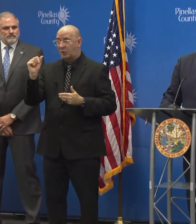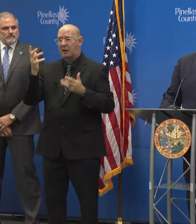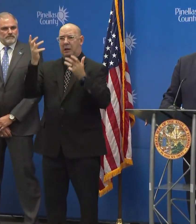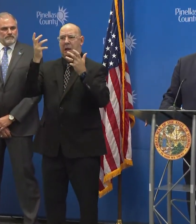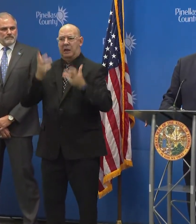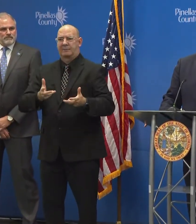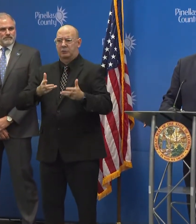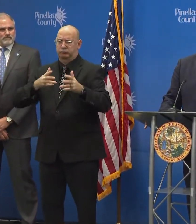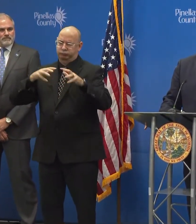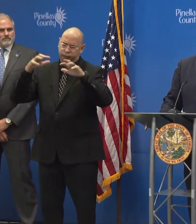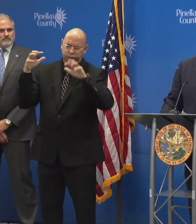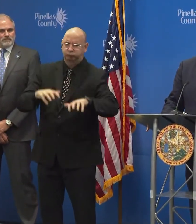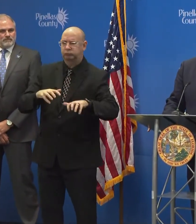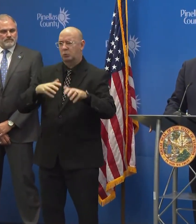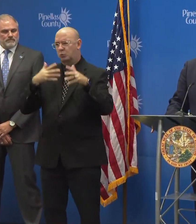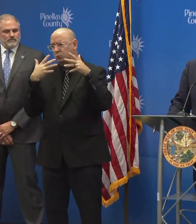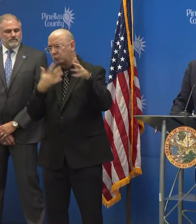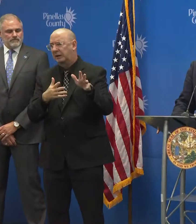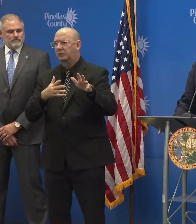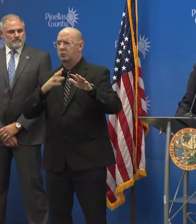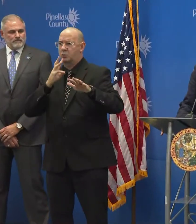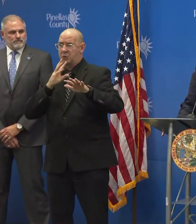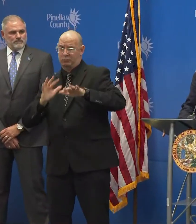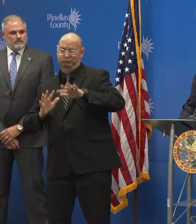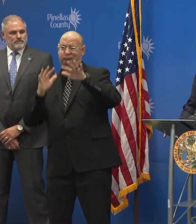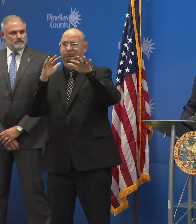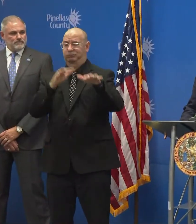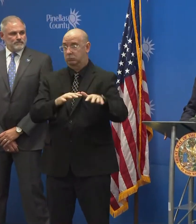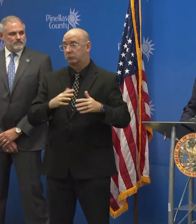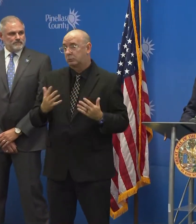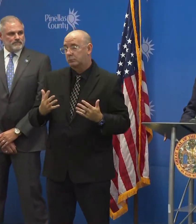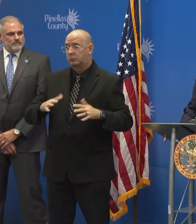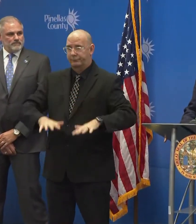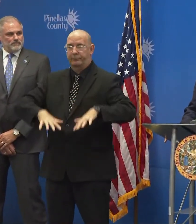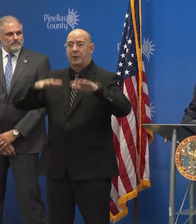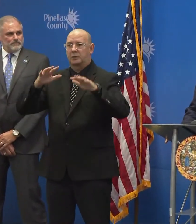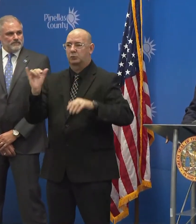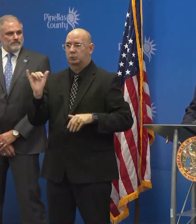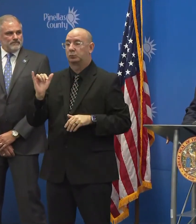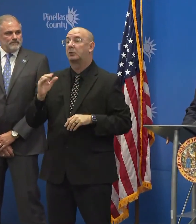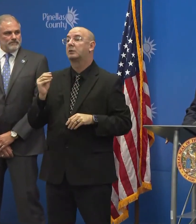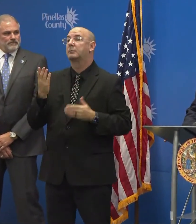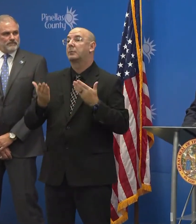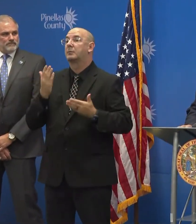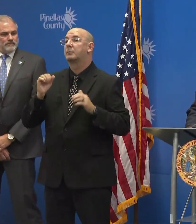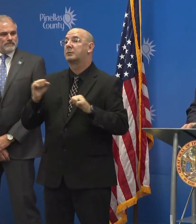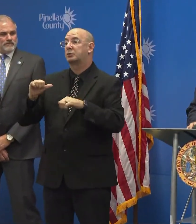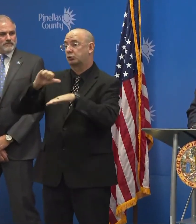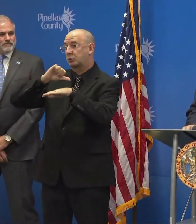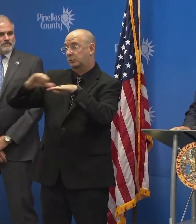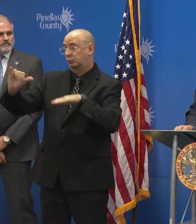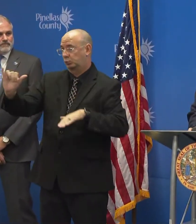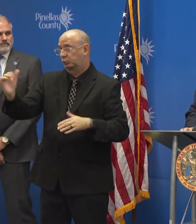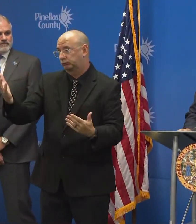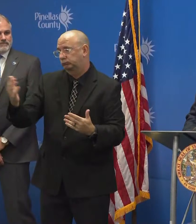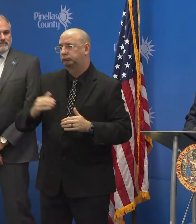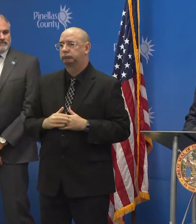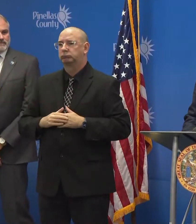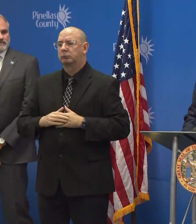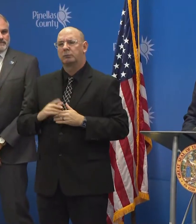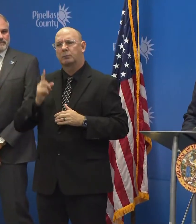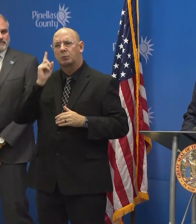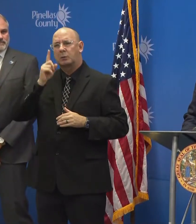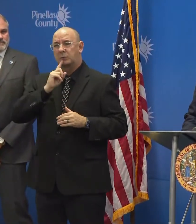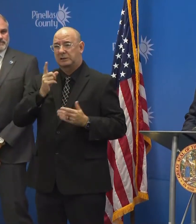winds, flash flooding, storm surge, and perhaps isolated tornado activity. And that is true regardless of the